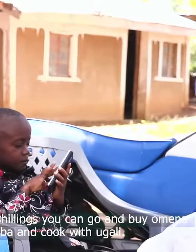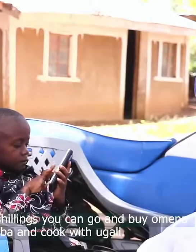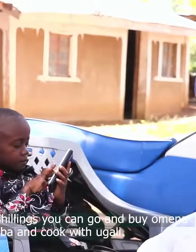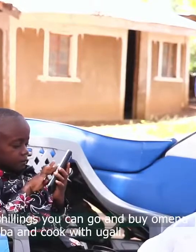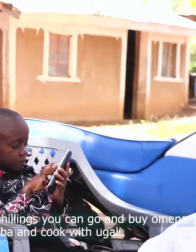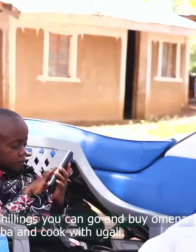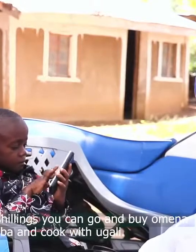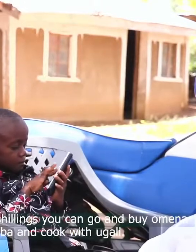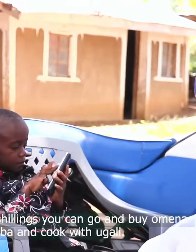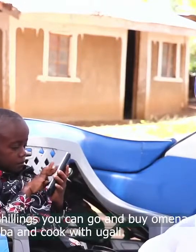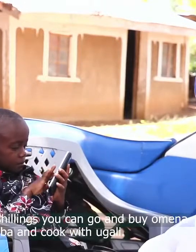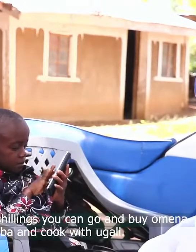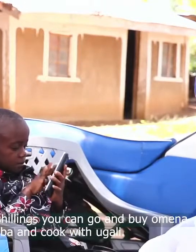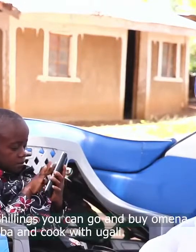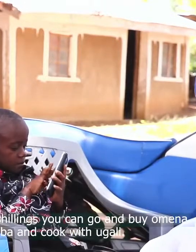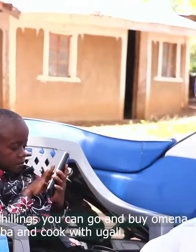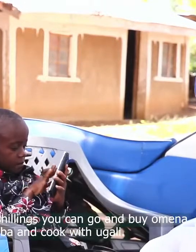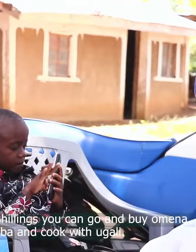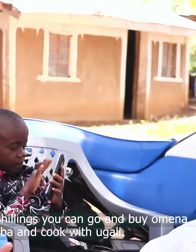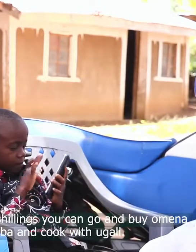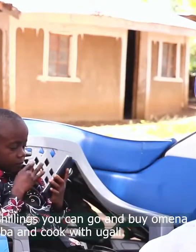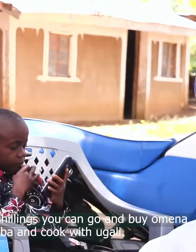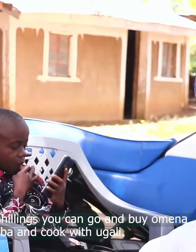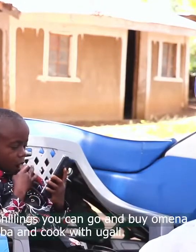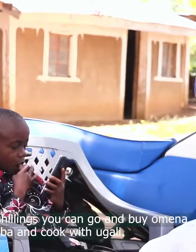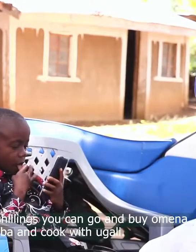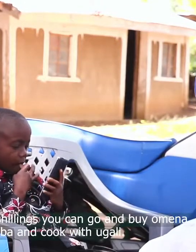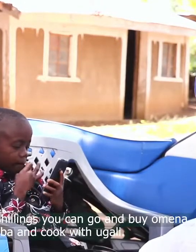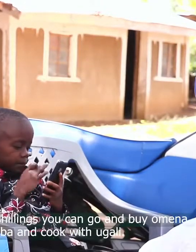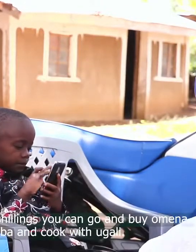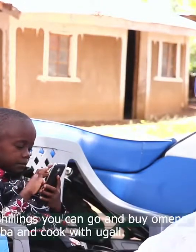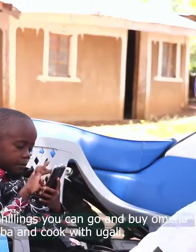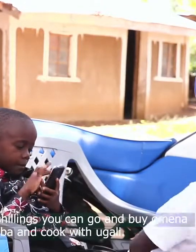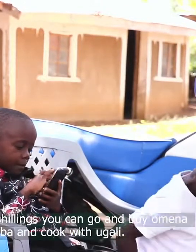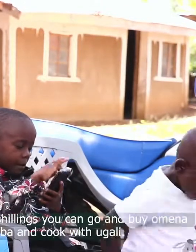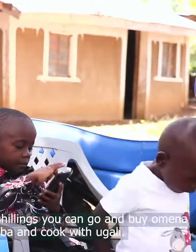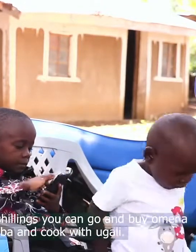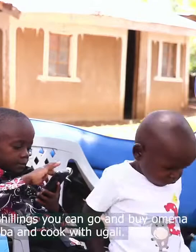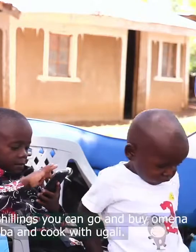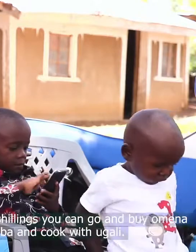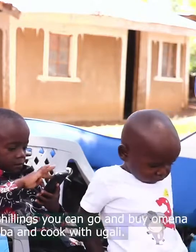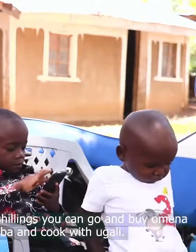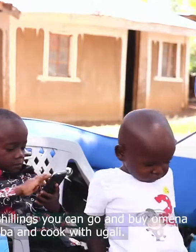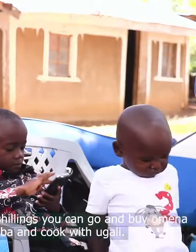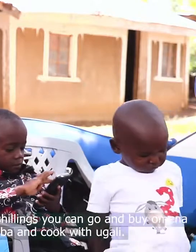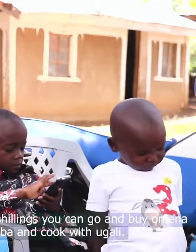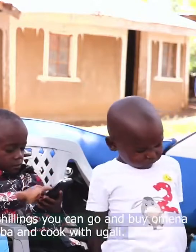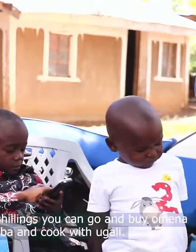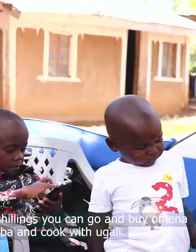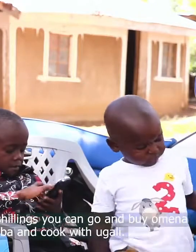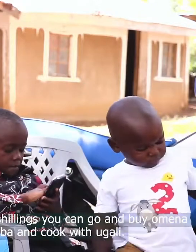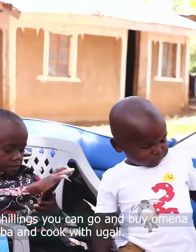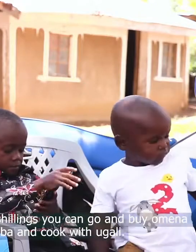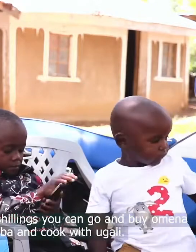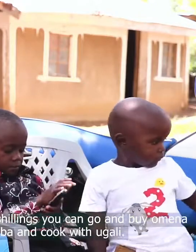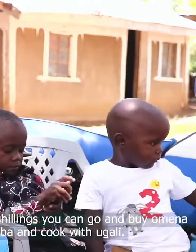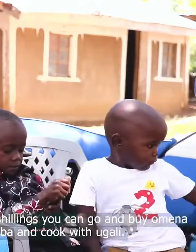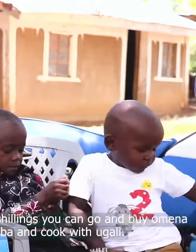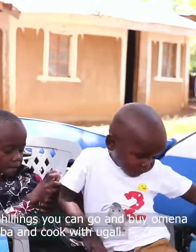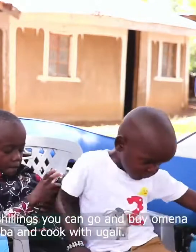have, even if it is 50 shillings, you can go and buy your mena. Then you take sukuma from the